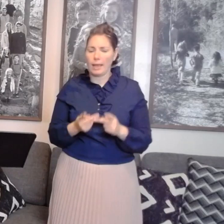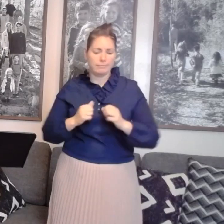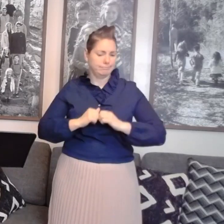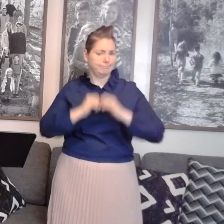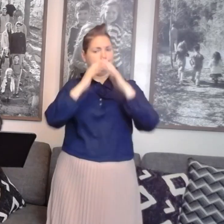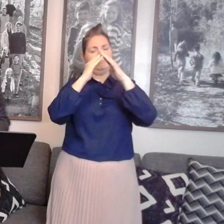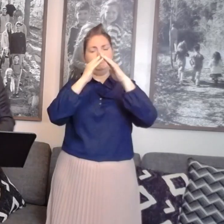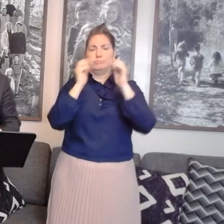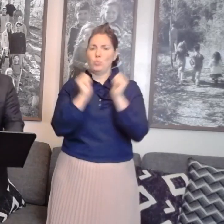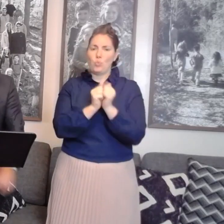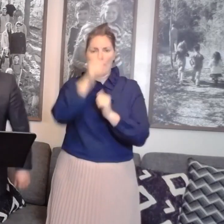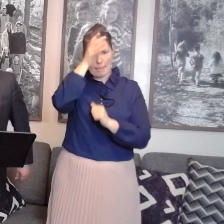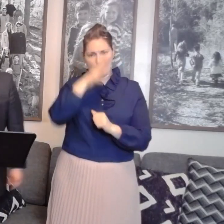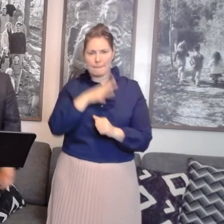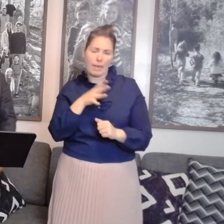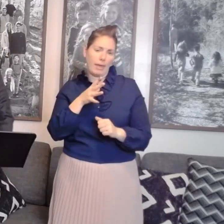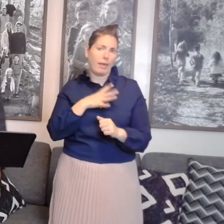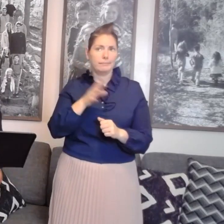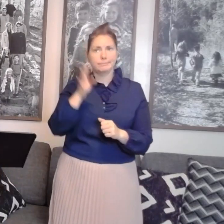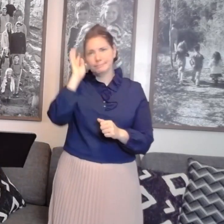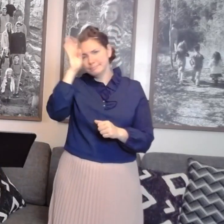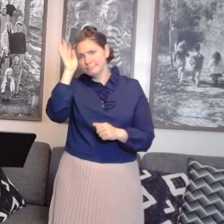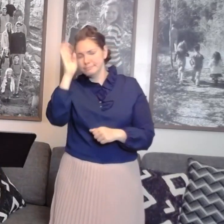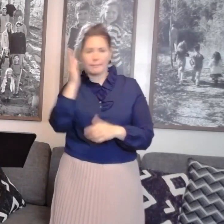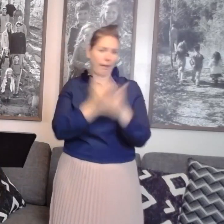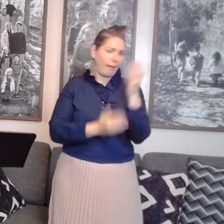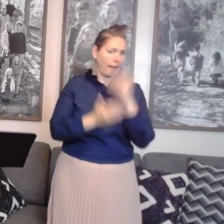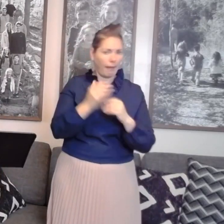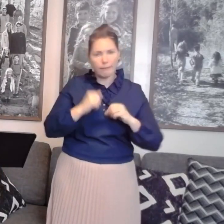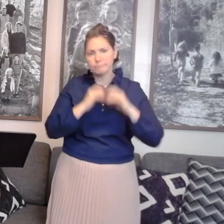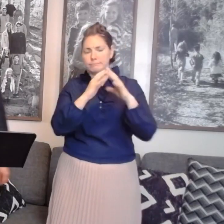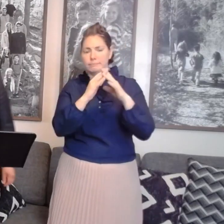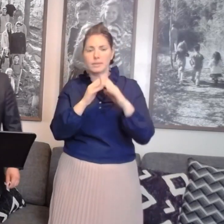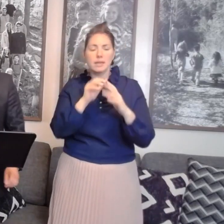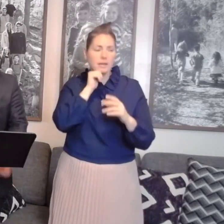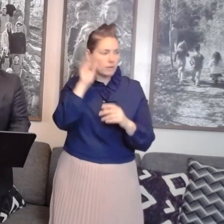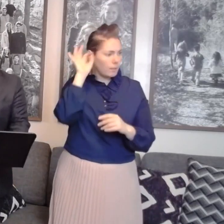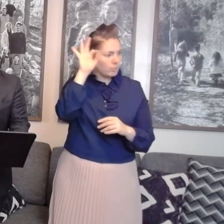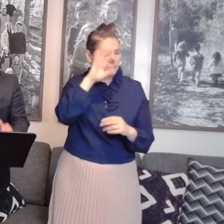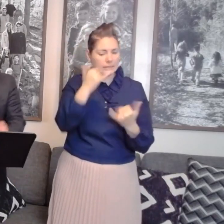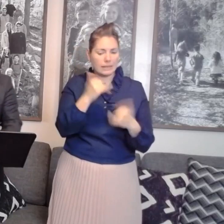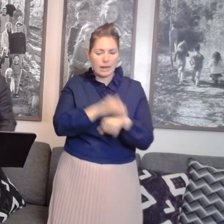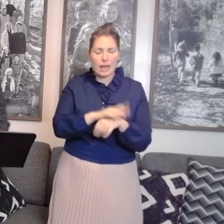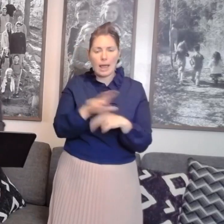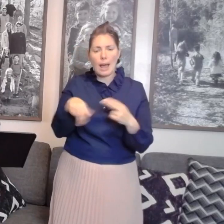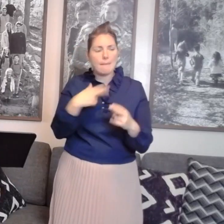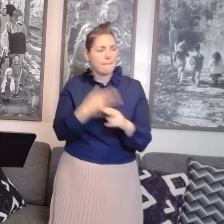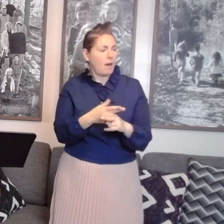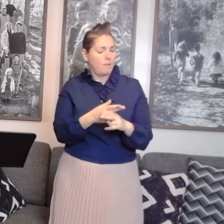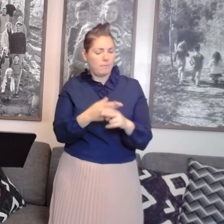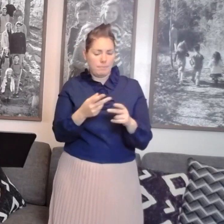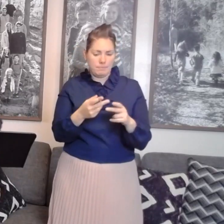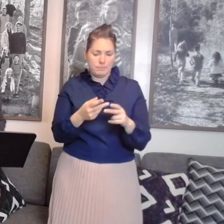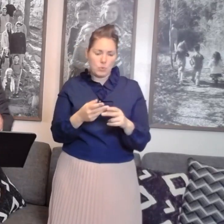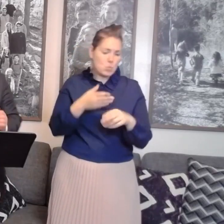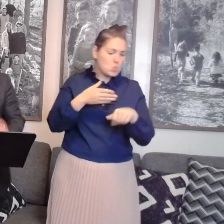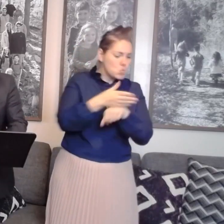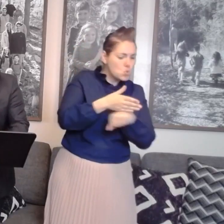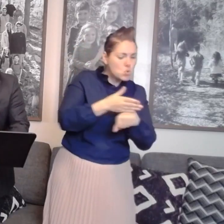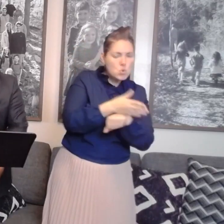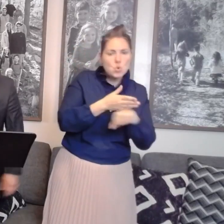with men's hands. I'm not preaching tonight about a place that is built with wood